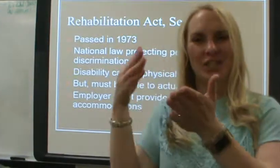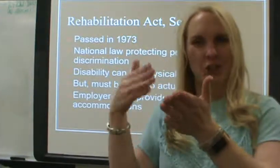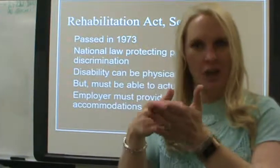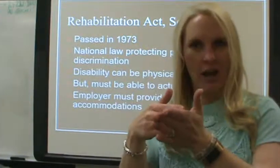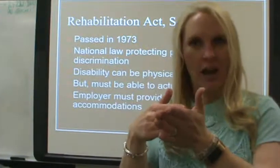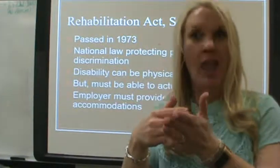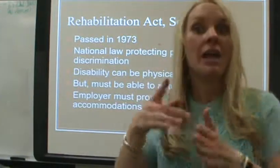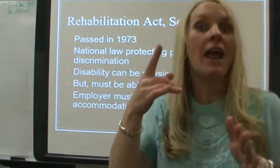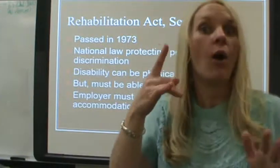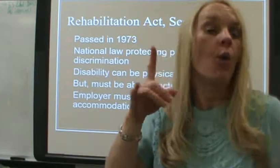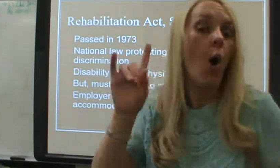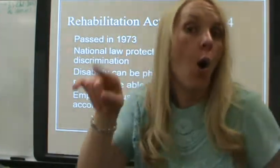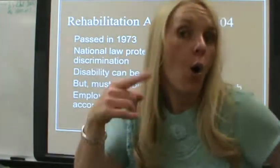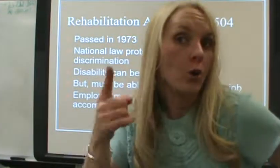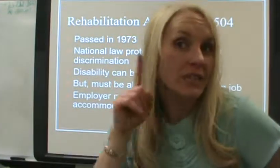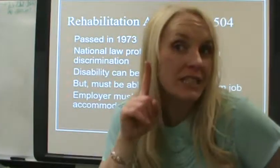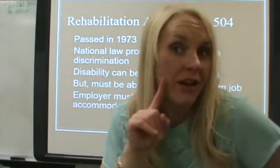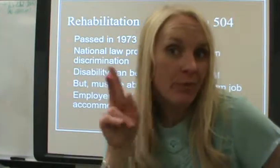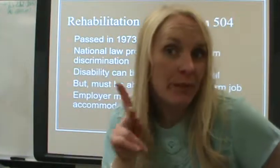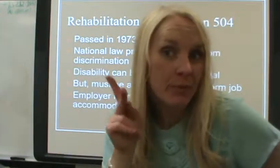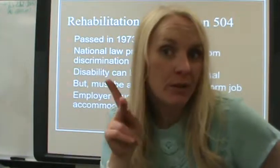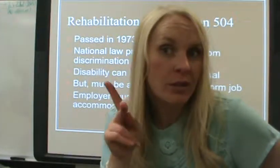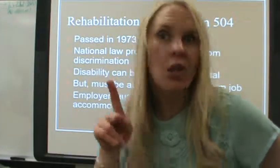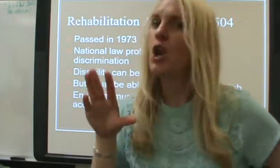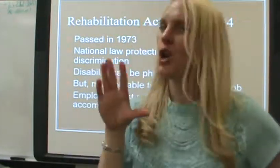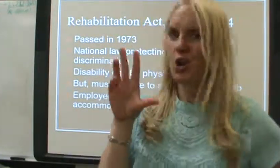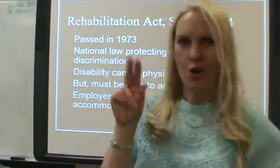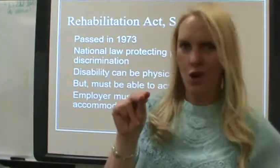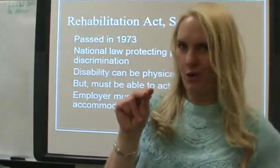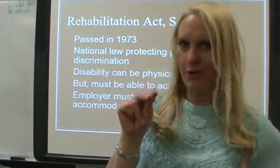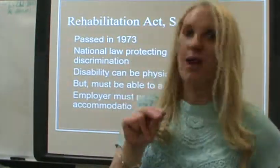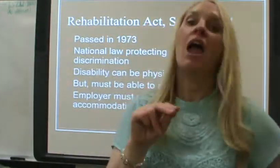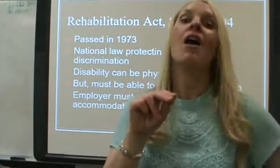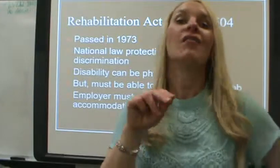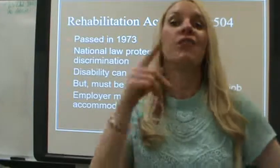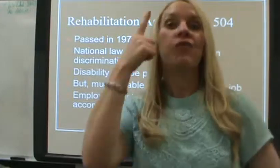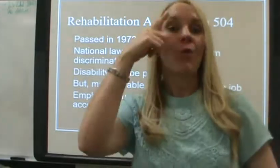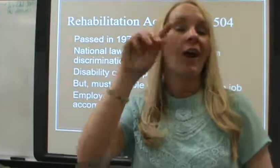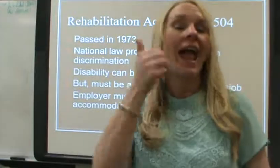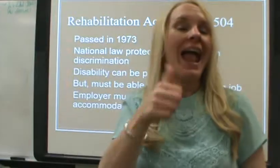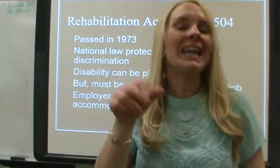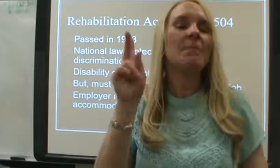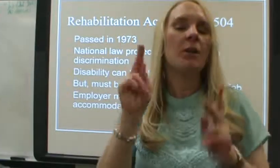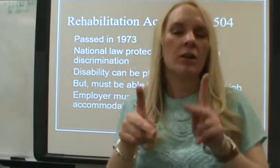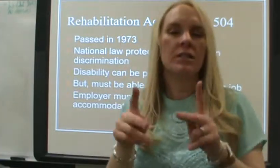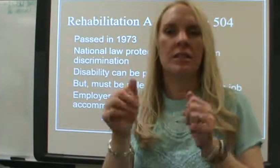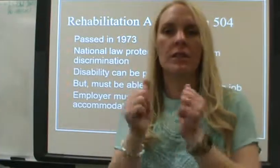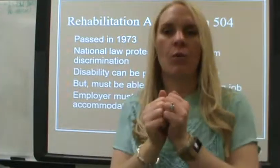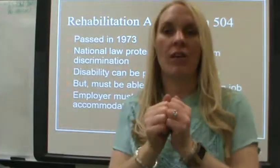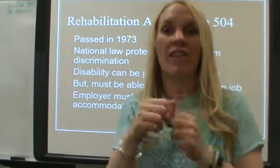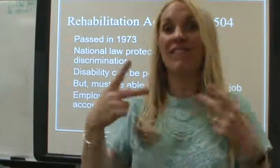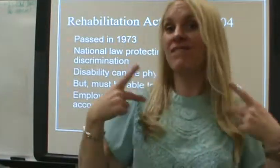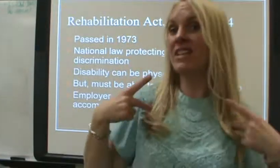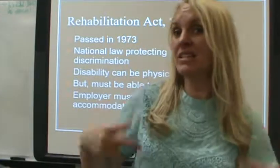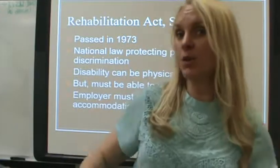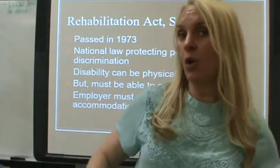discrimination. Now, only deaf people? No. For any person with a